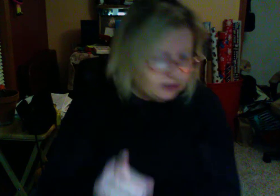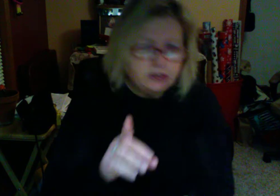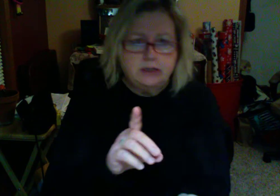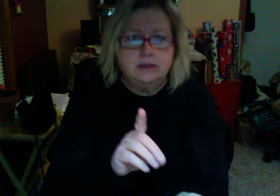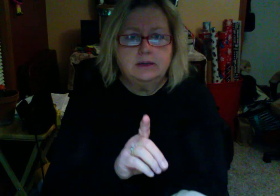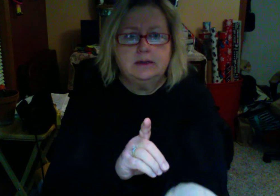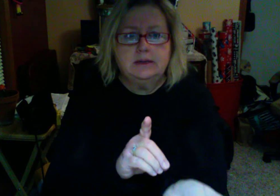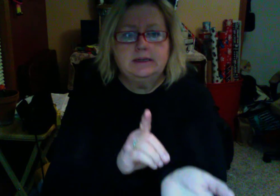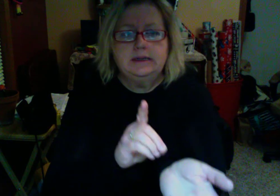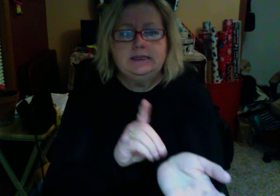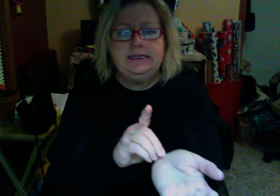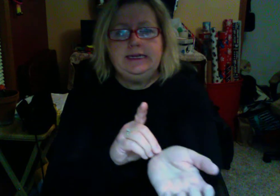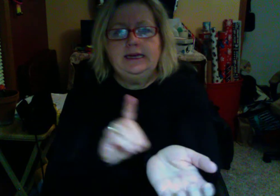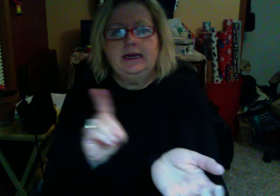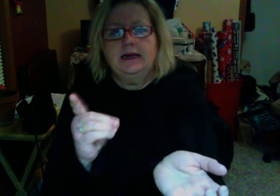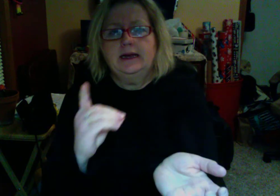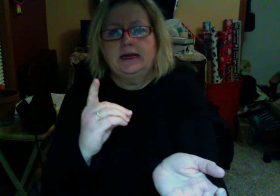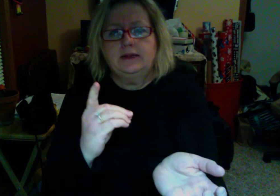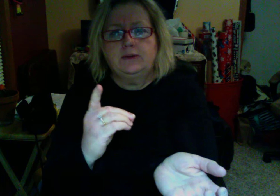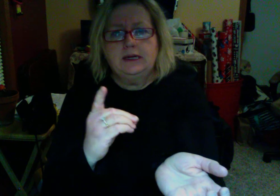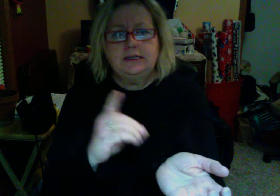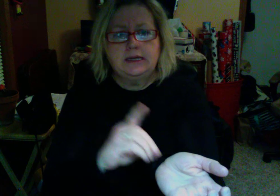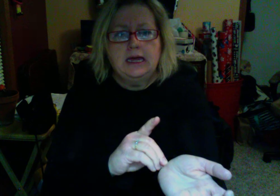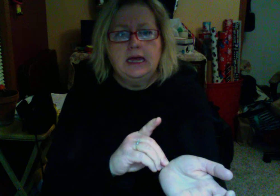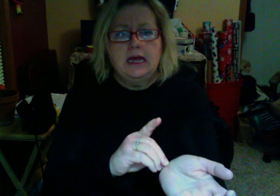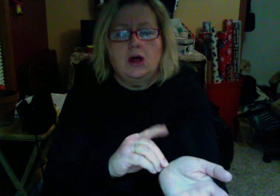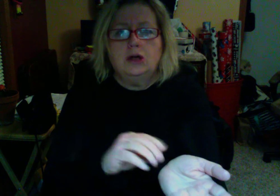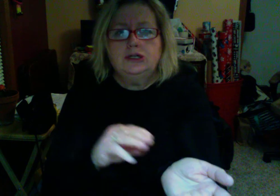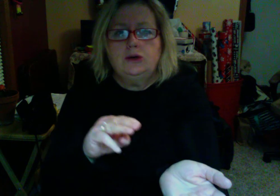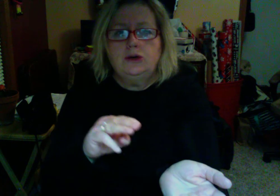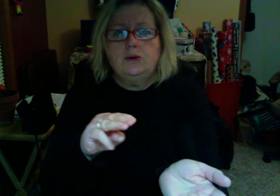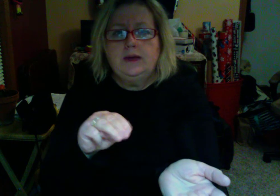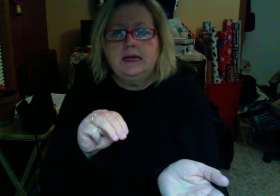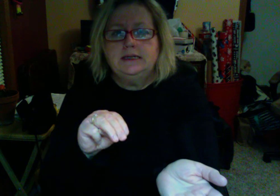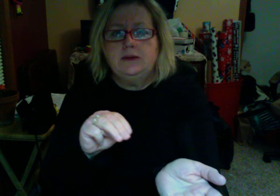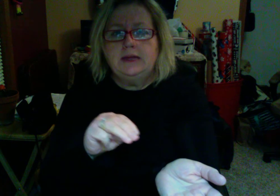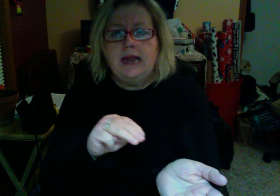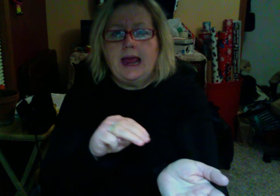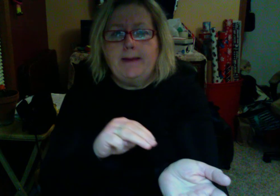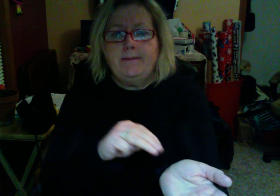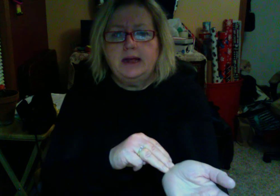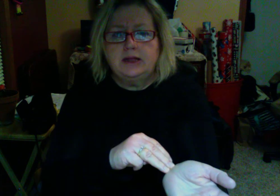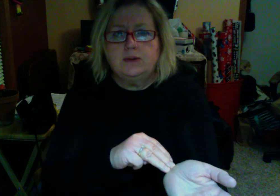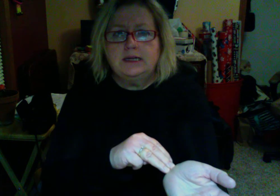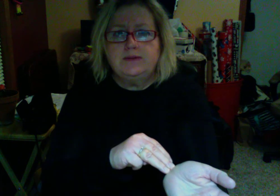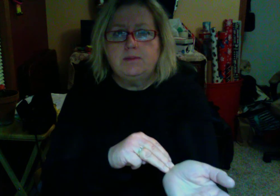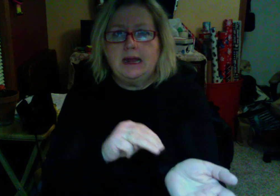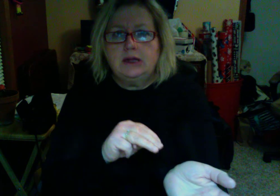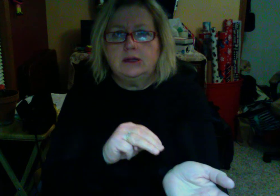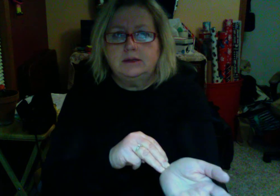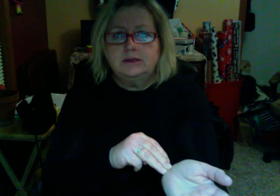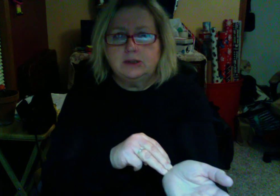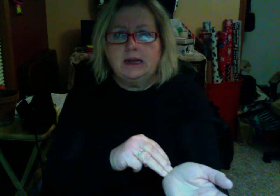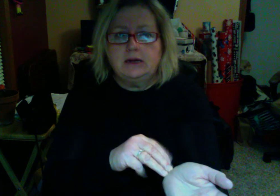Doctor. D at the wrist. Also, we can see with an M at the wrist for medical, so medical